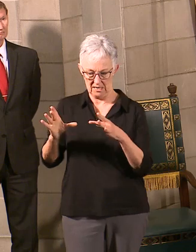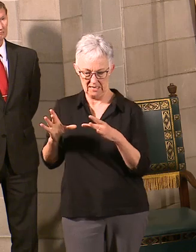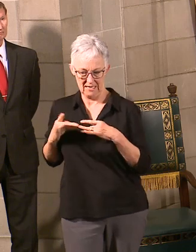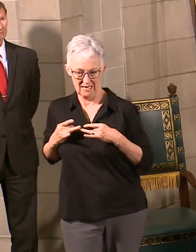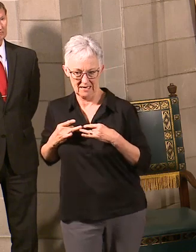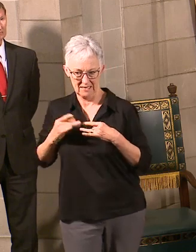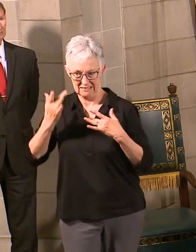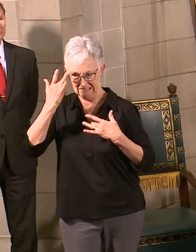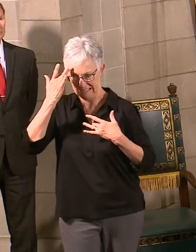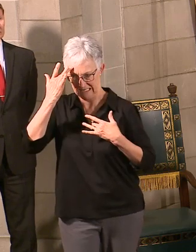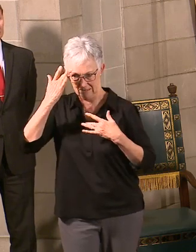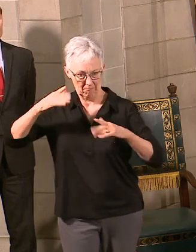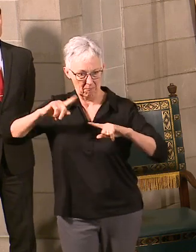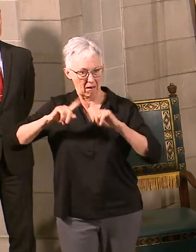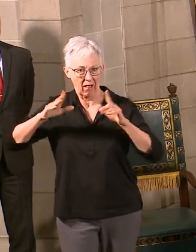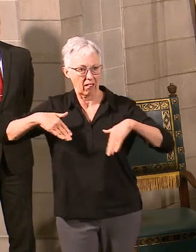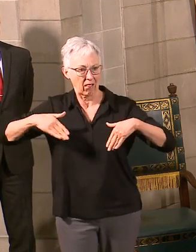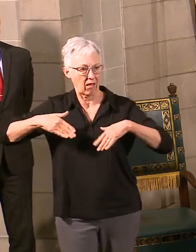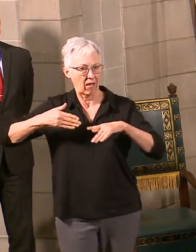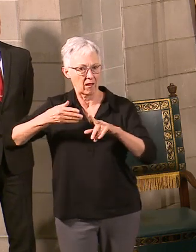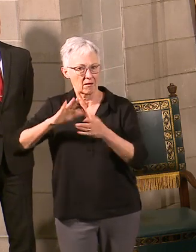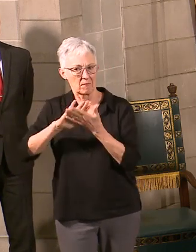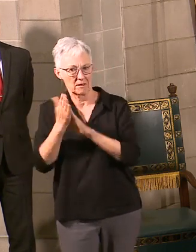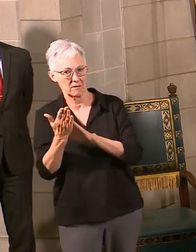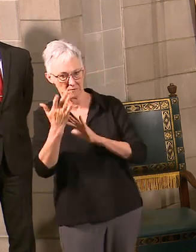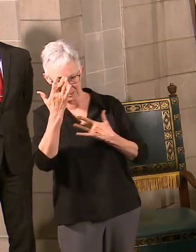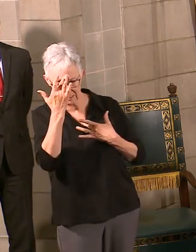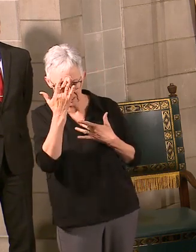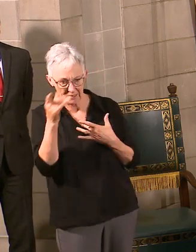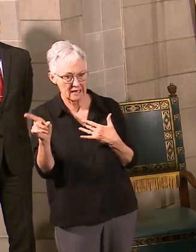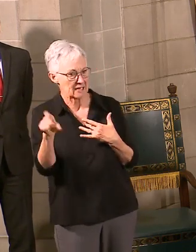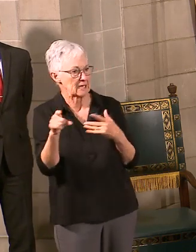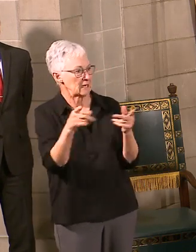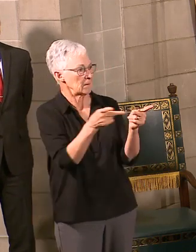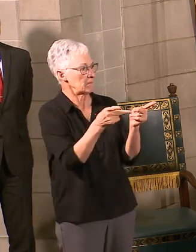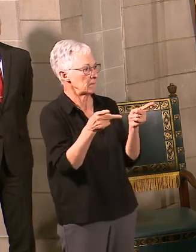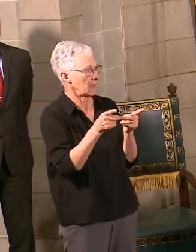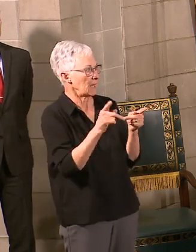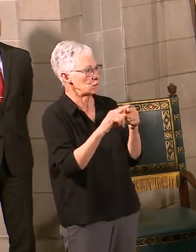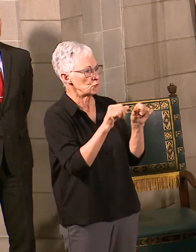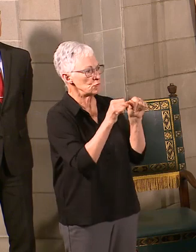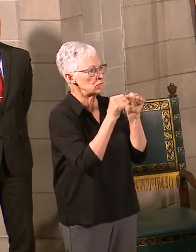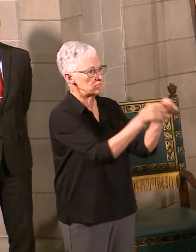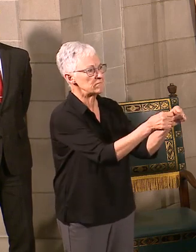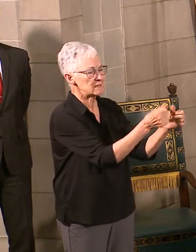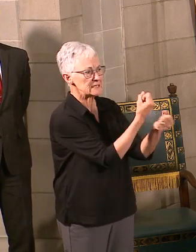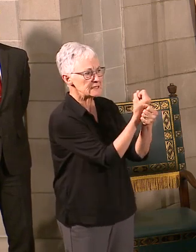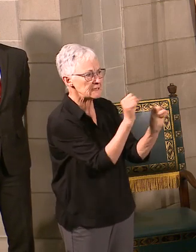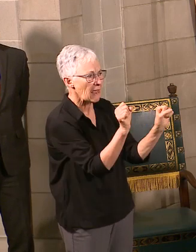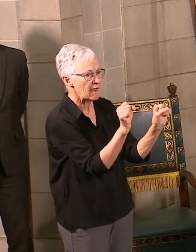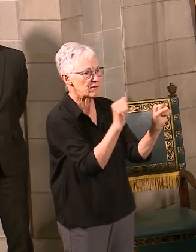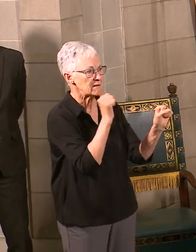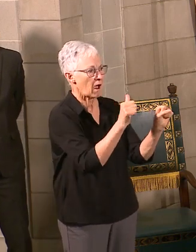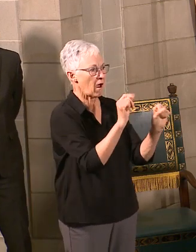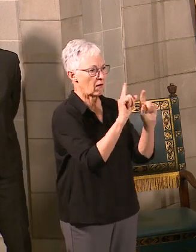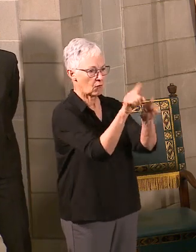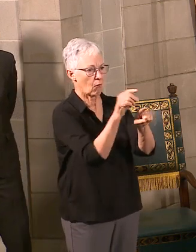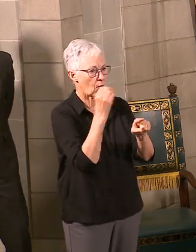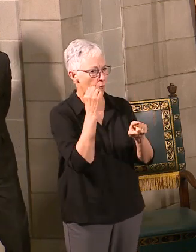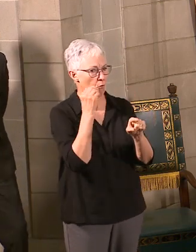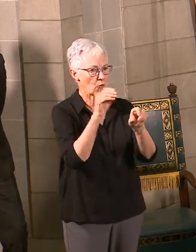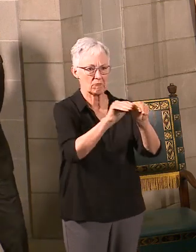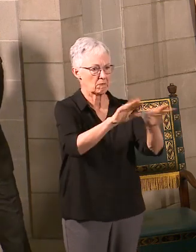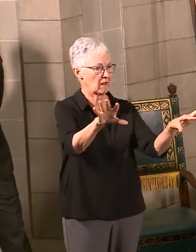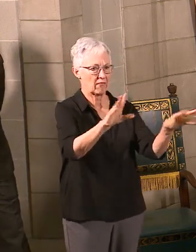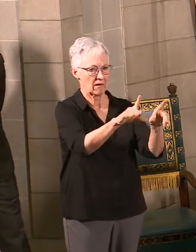we've got people taking advantage of that. We also talked about some of the work we're doing with the University of Nebraska and dorms. We'll have more details about that